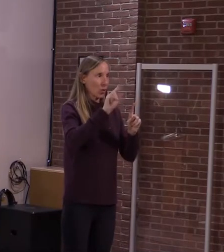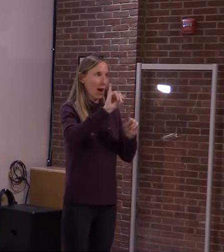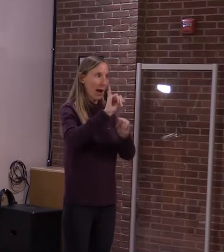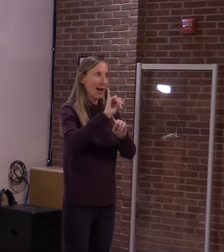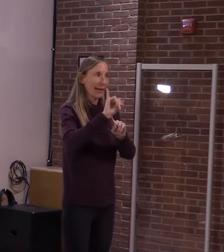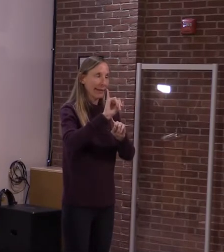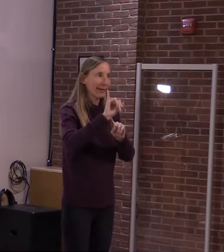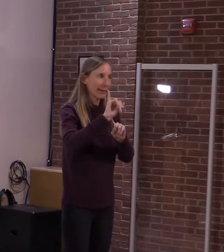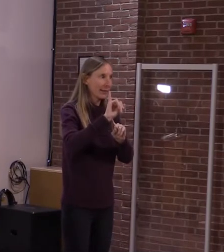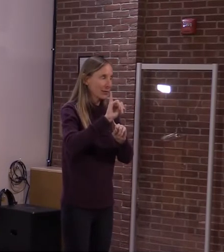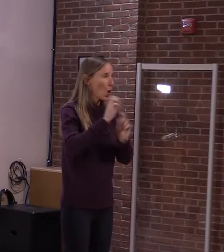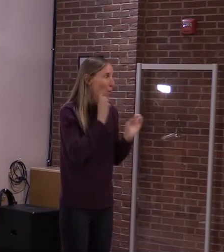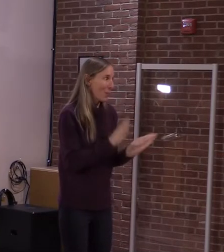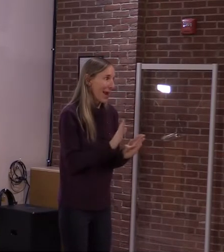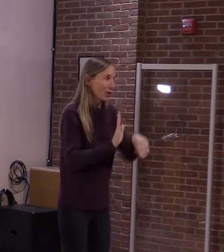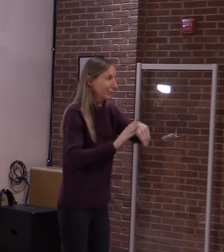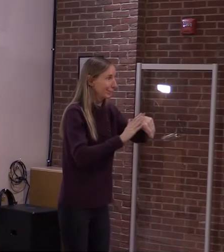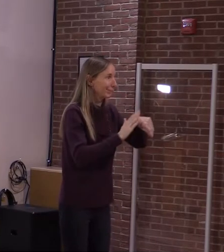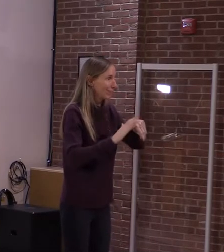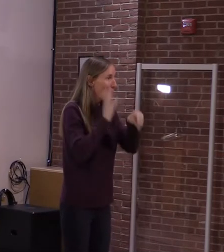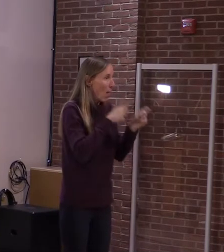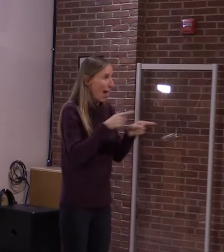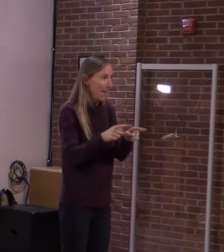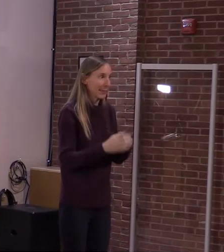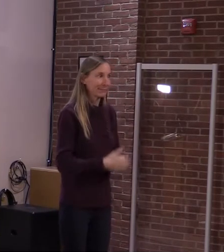first 2 weeks of May. So prepare for that.